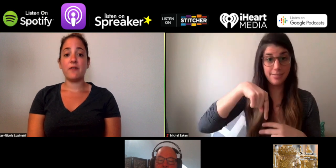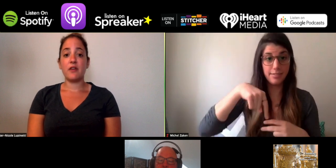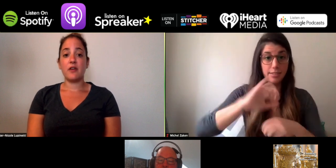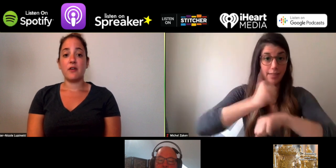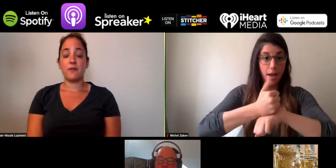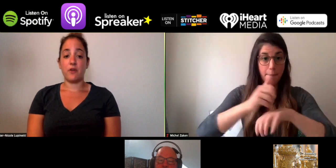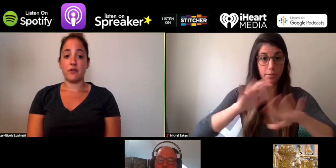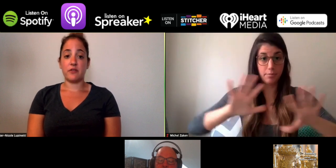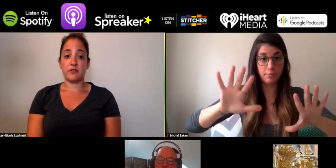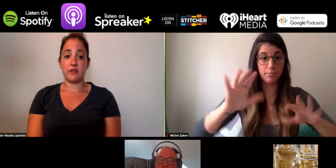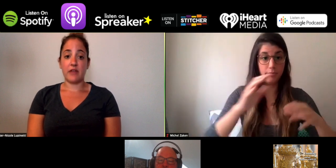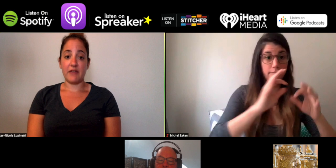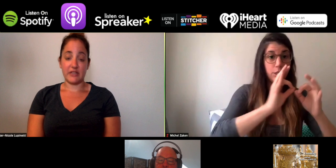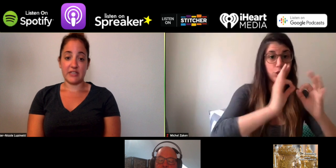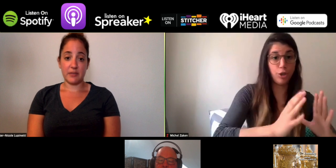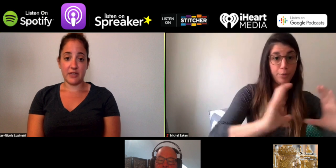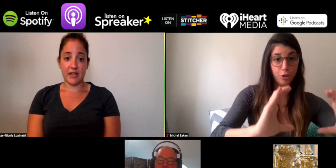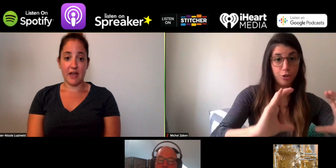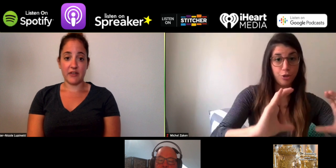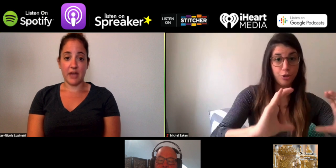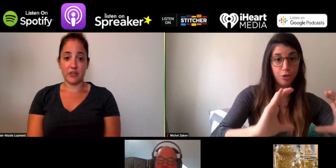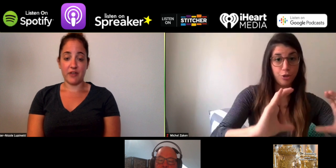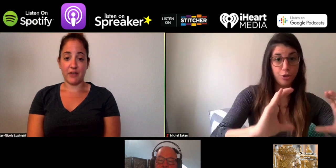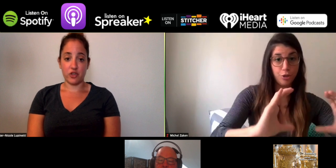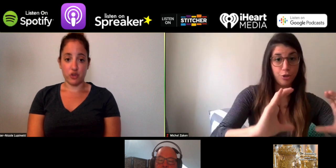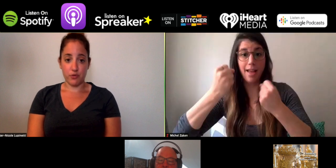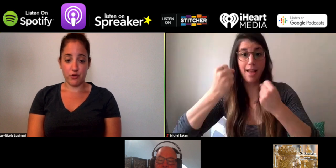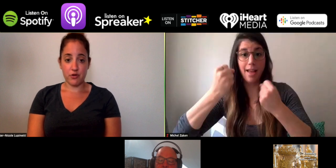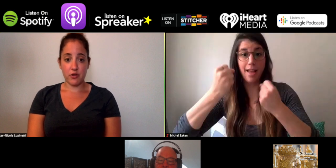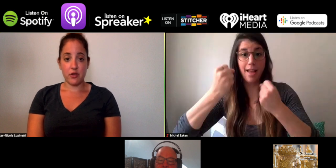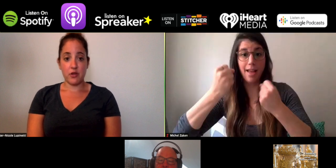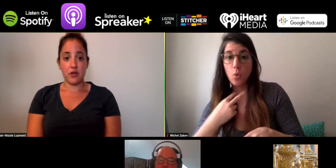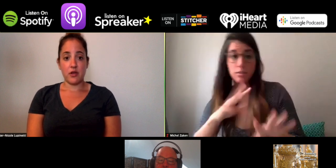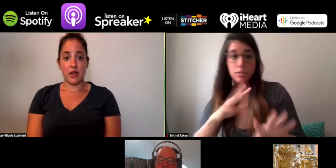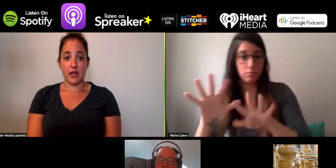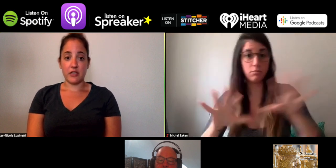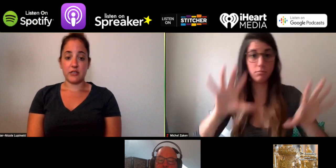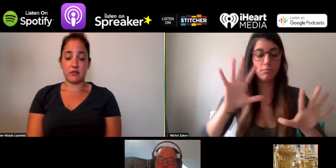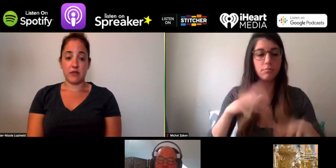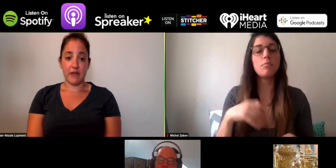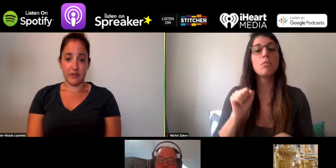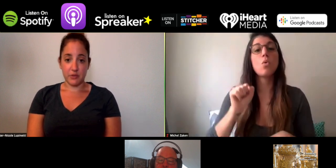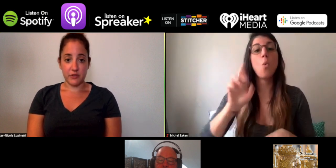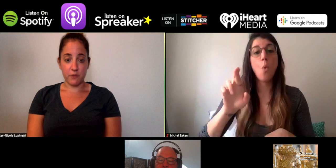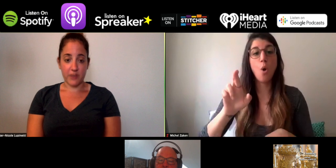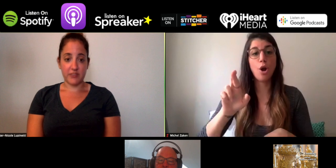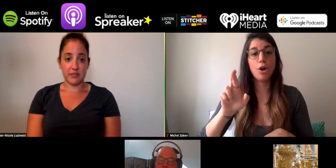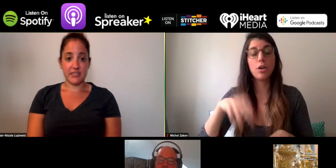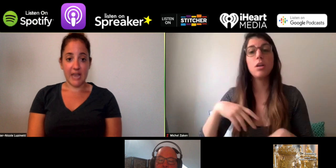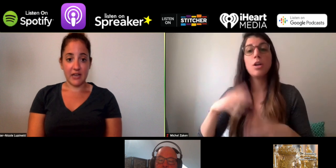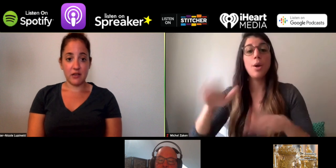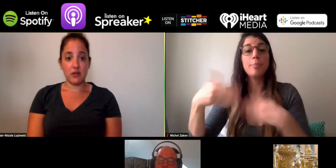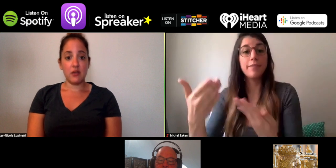if for having this setup today, having the option of having an interpreter and having them use their voice